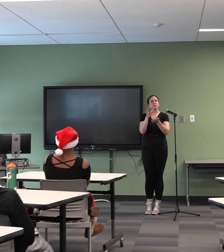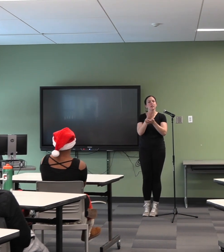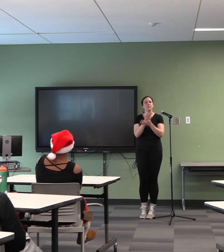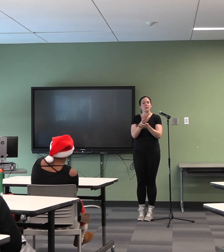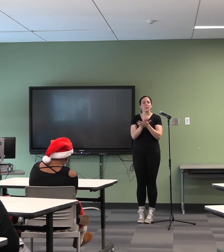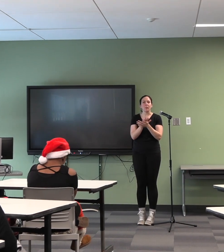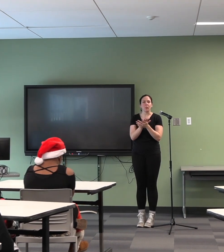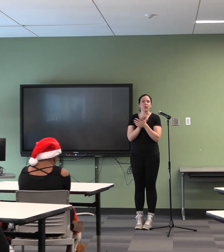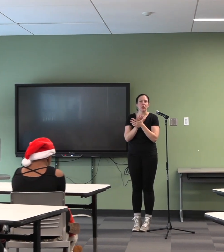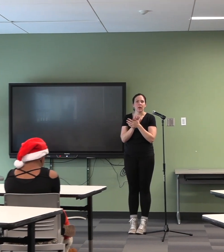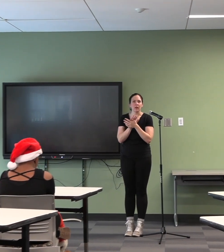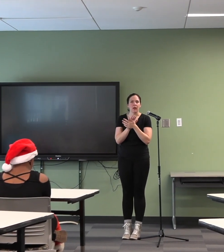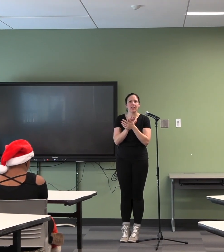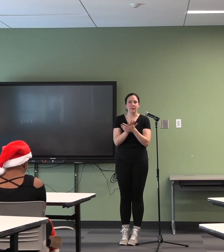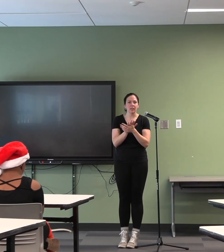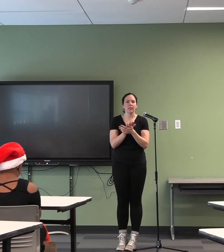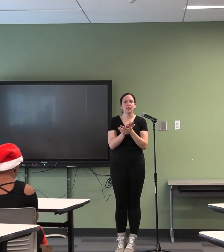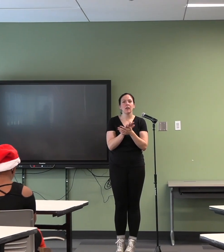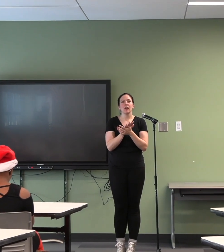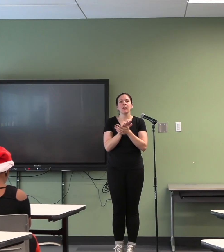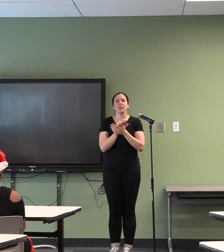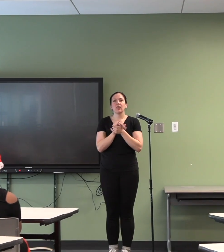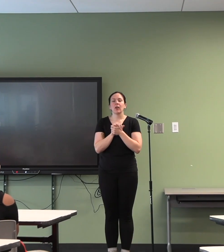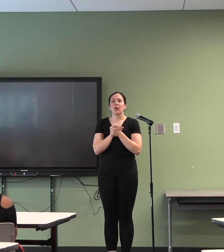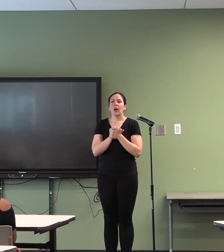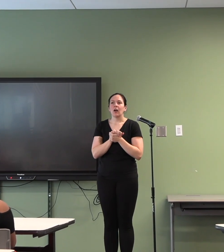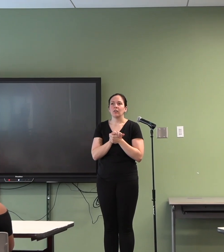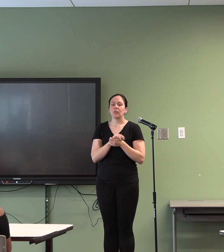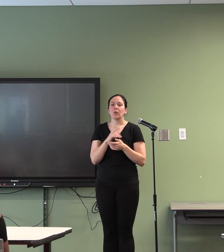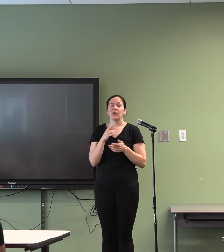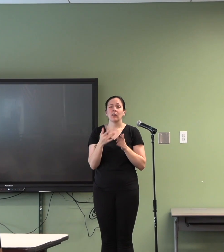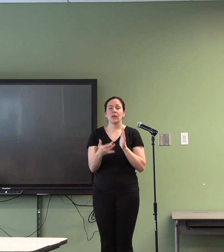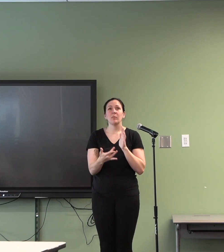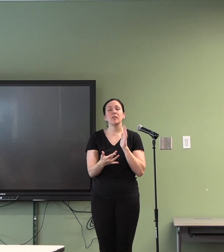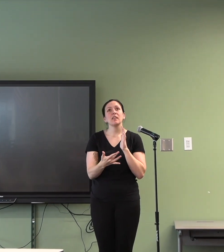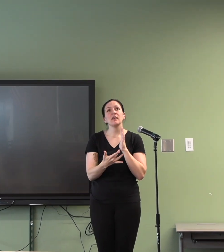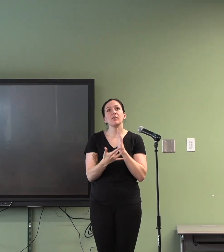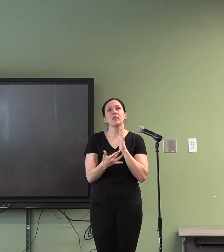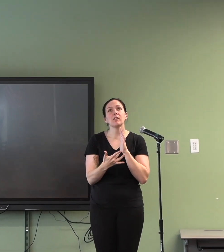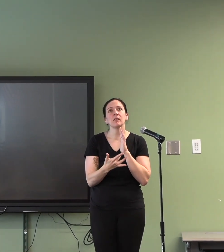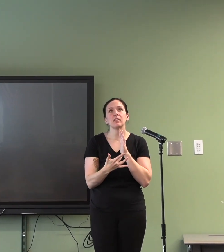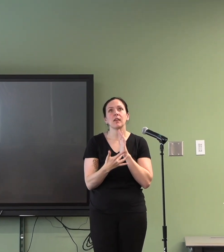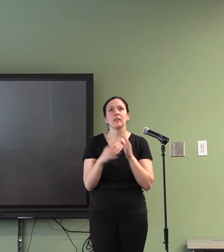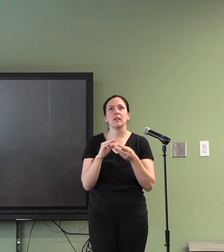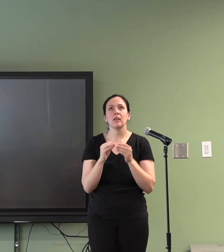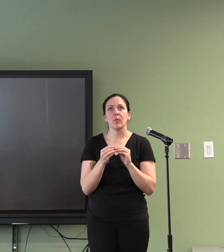discussed when you're academically. There are, so I believe technically the number